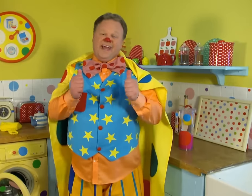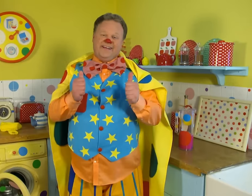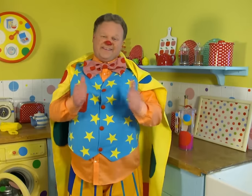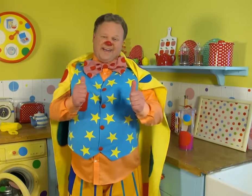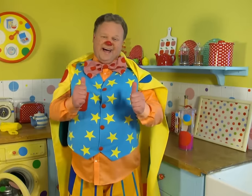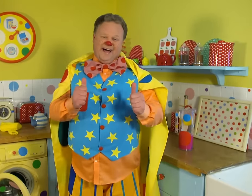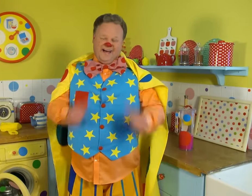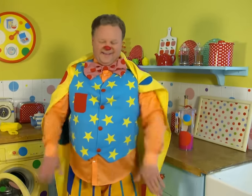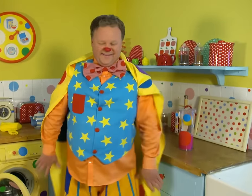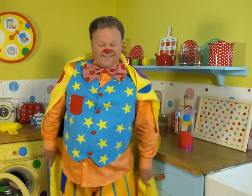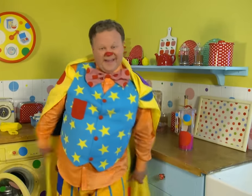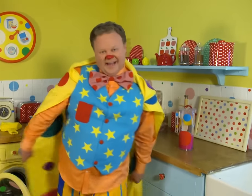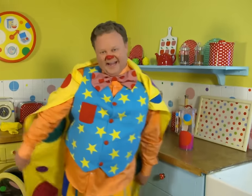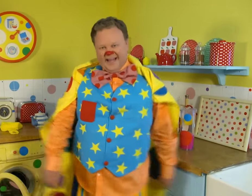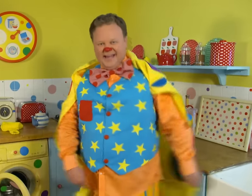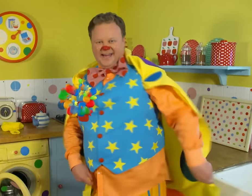shining stars.